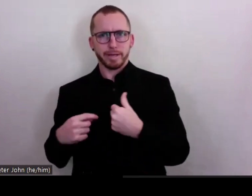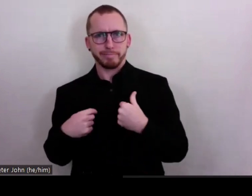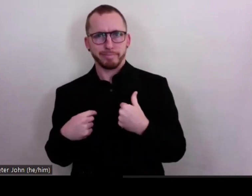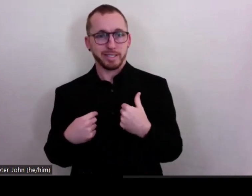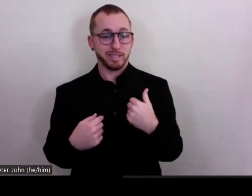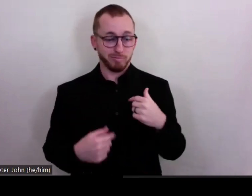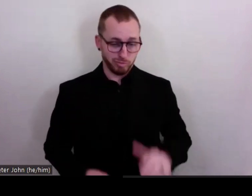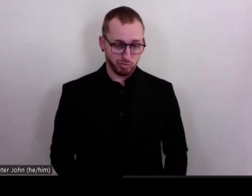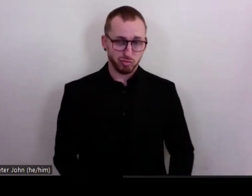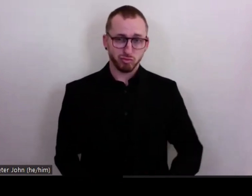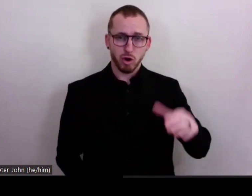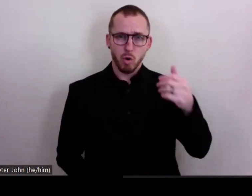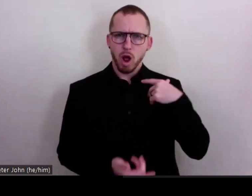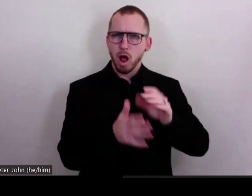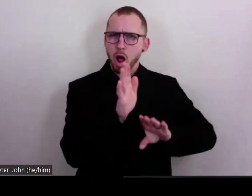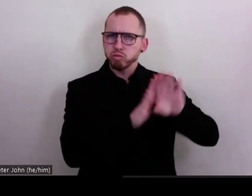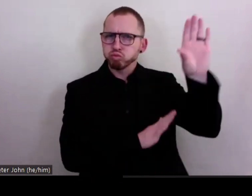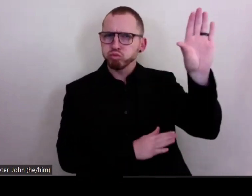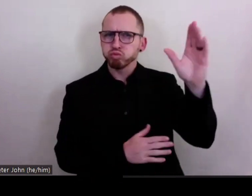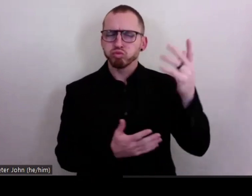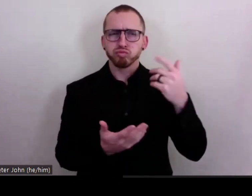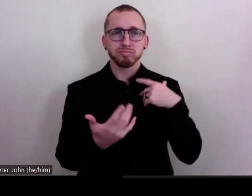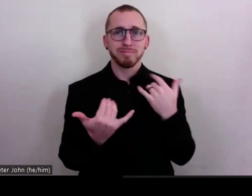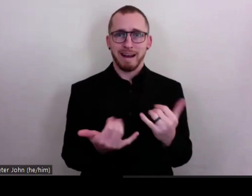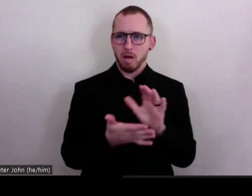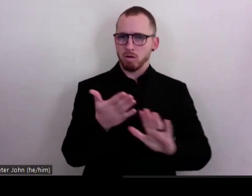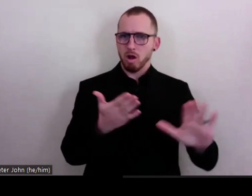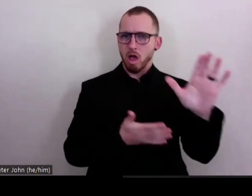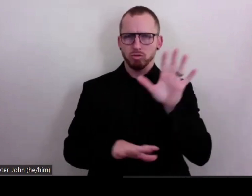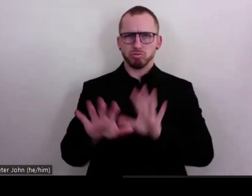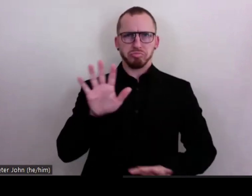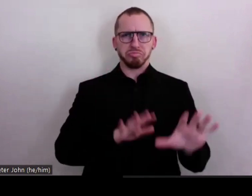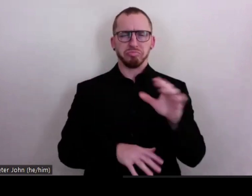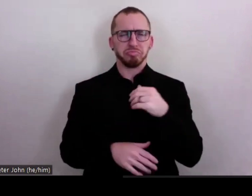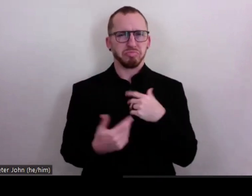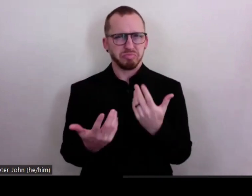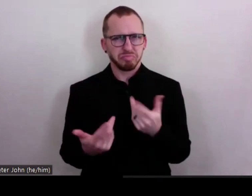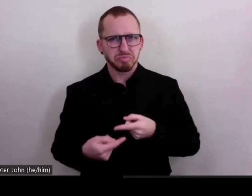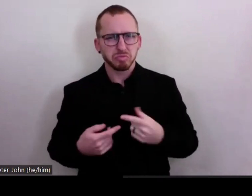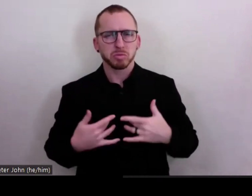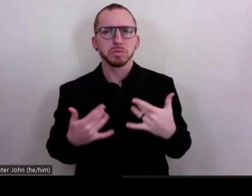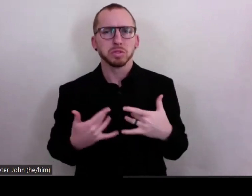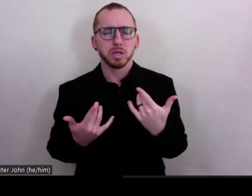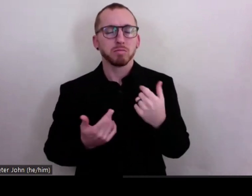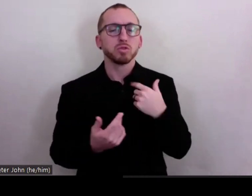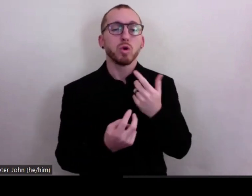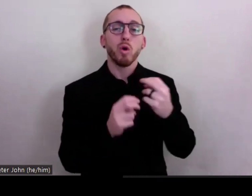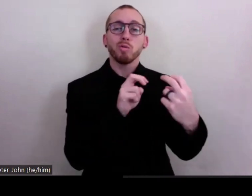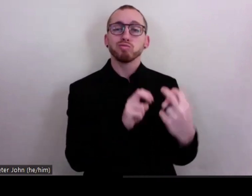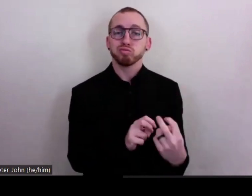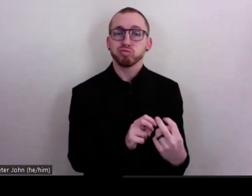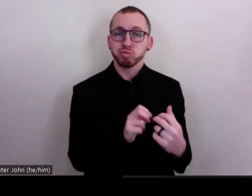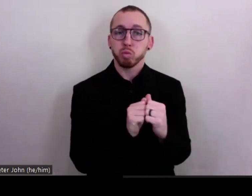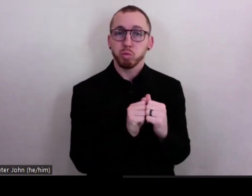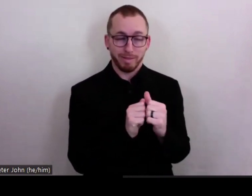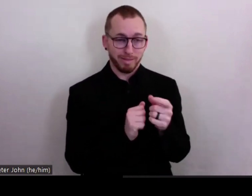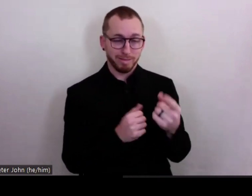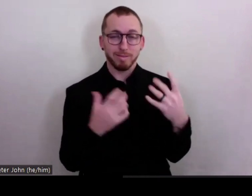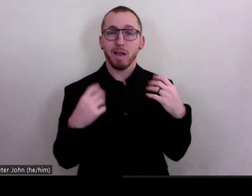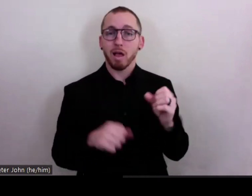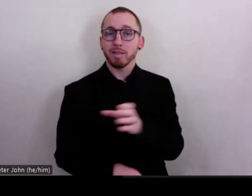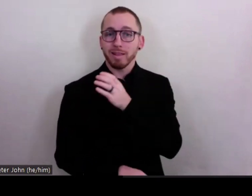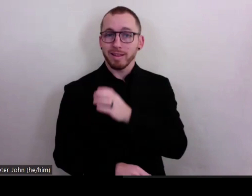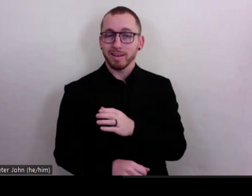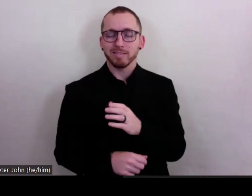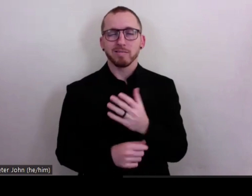life. So let's just see what's going on. And in that first meeting, unfortunately,